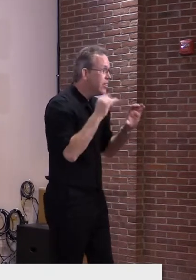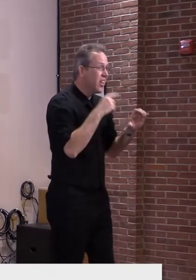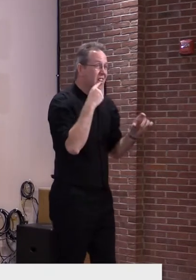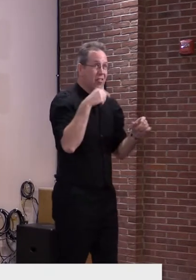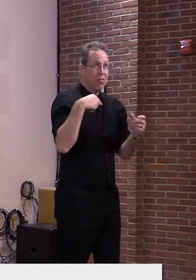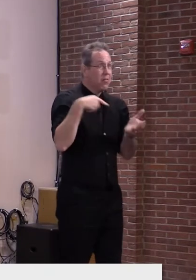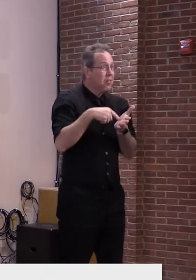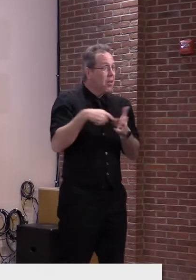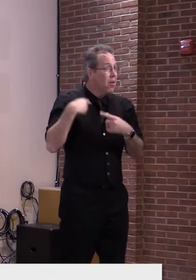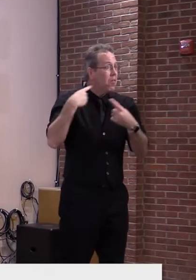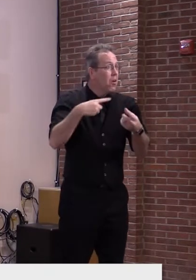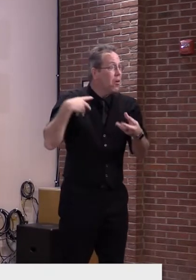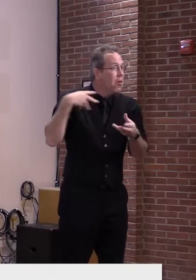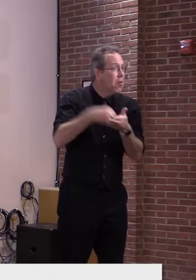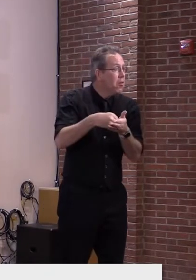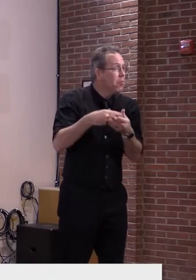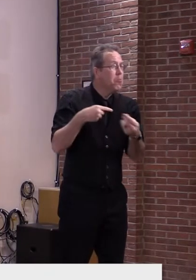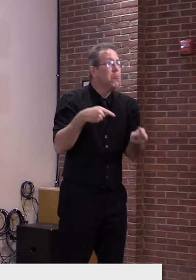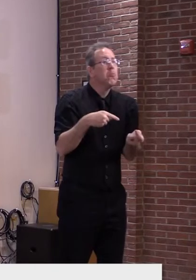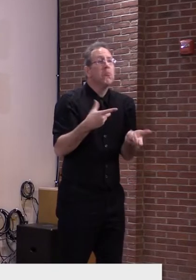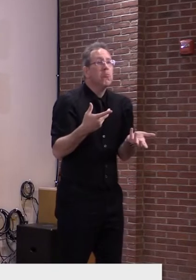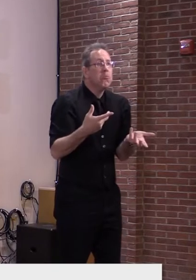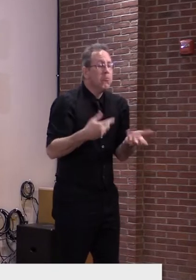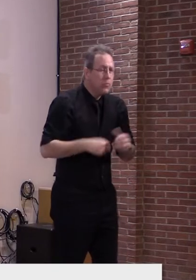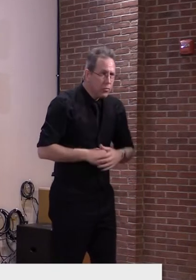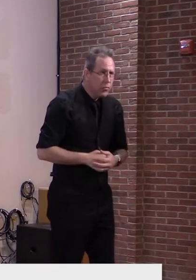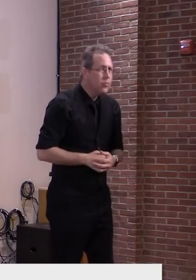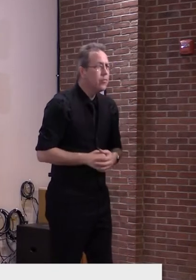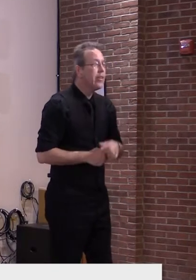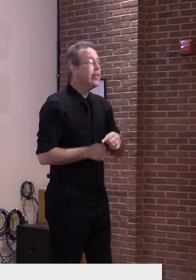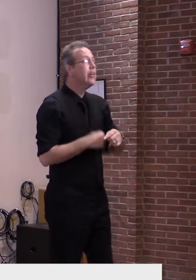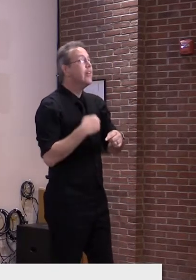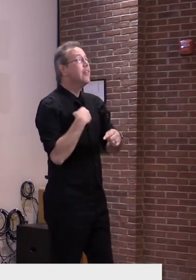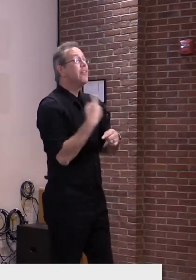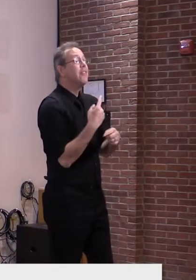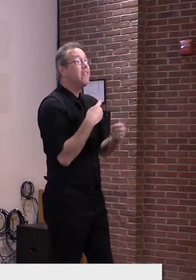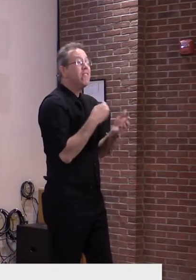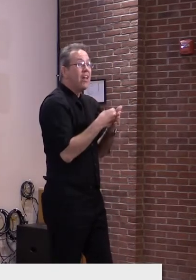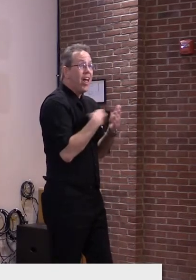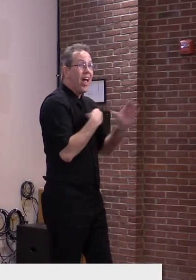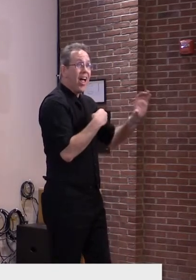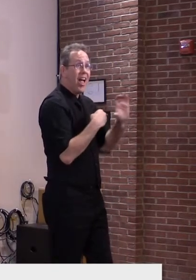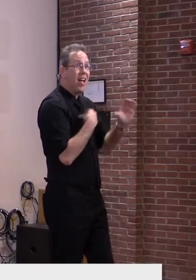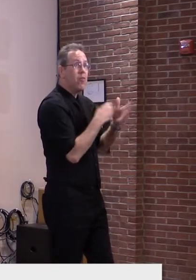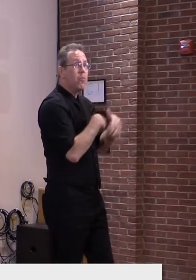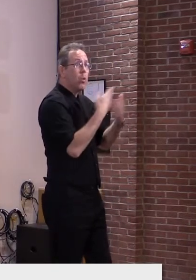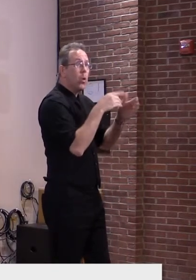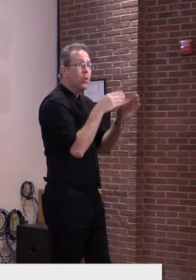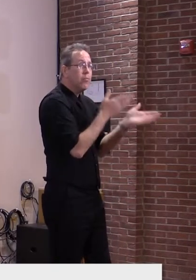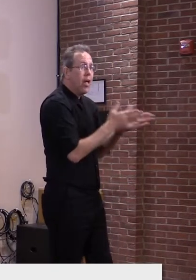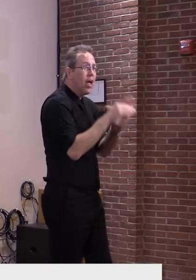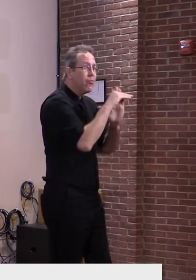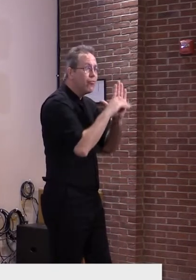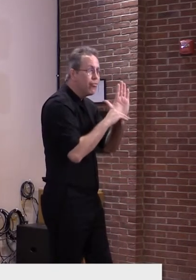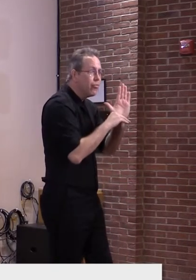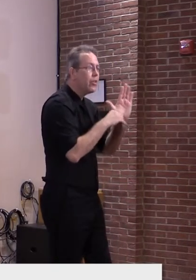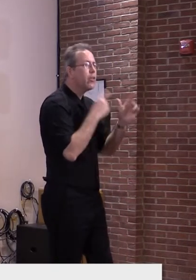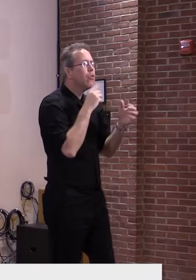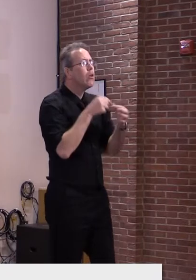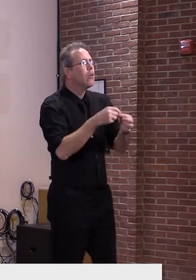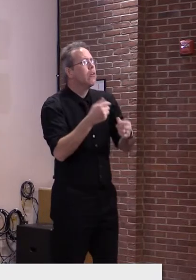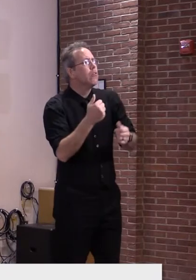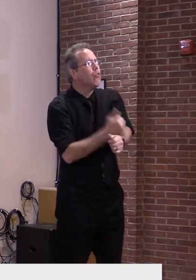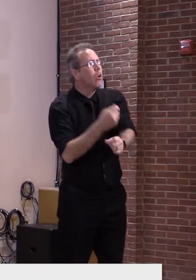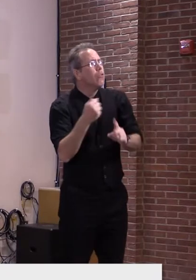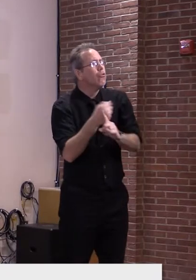far, they've reduced or eliminated funding I propose for substance abuse prevention